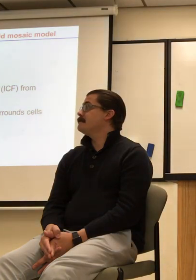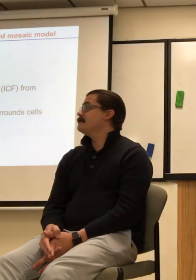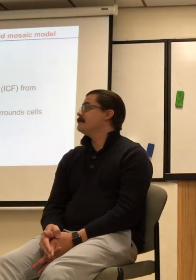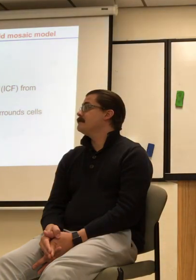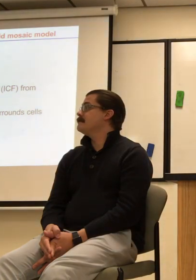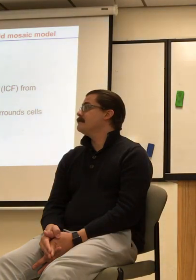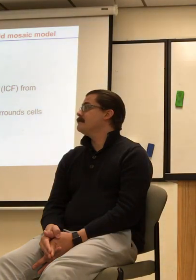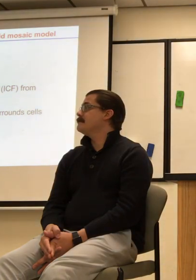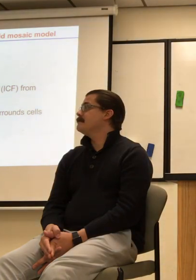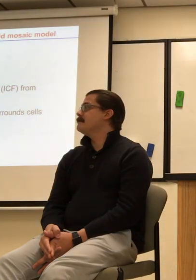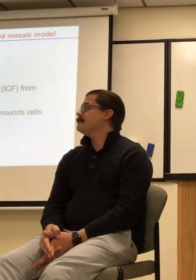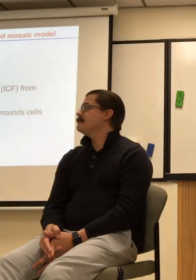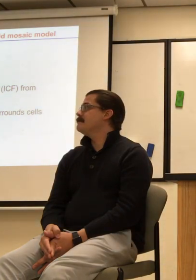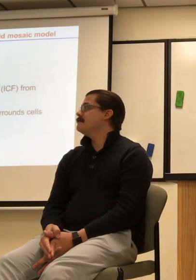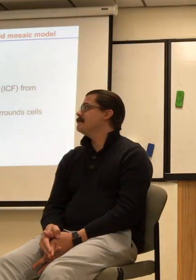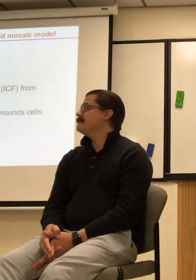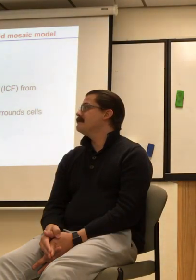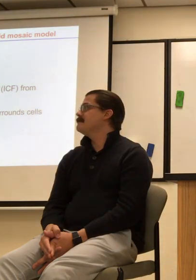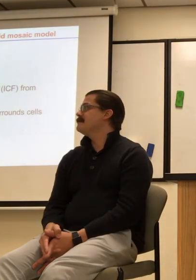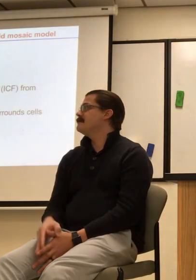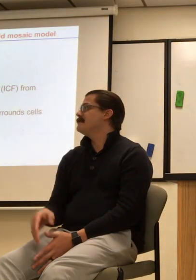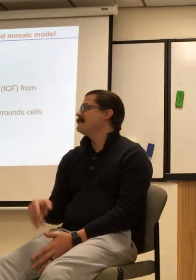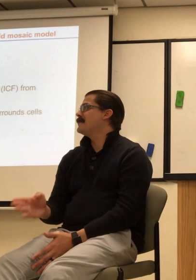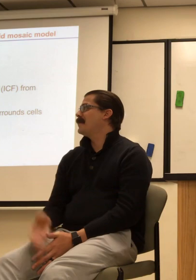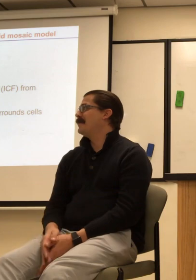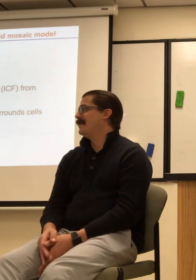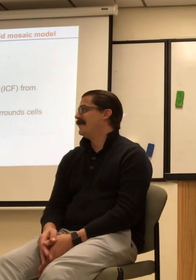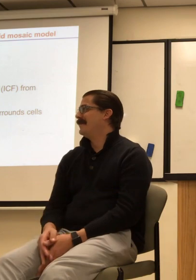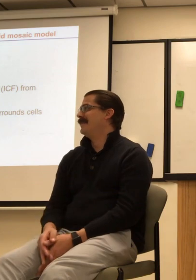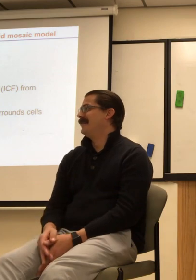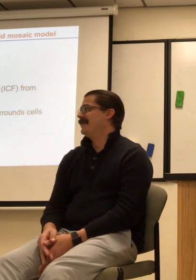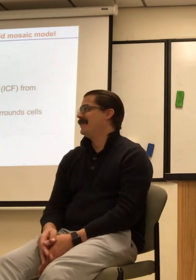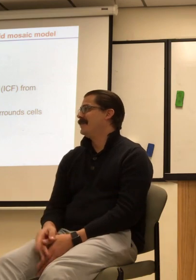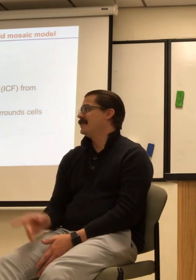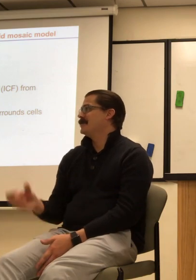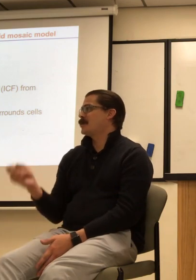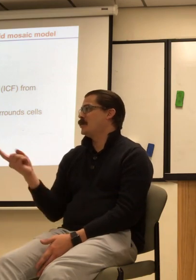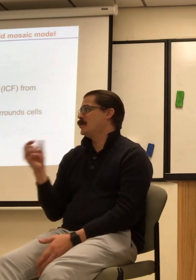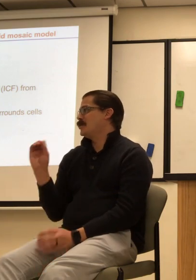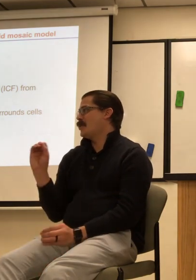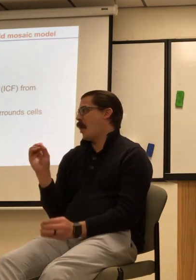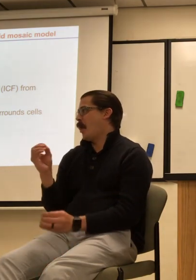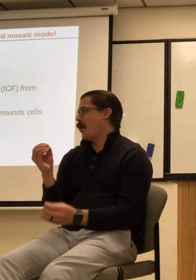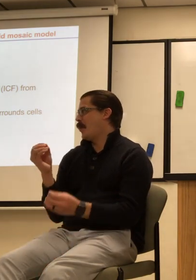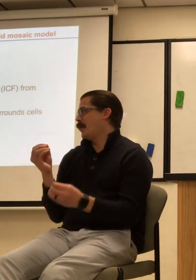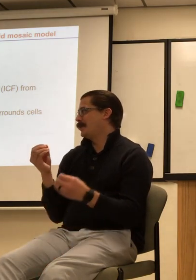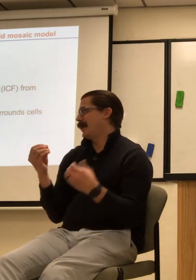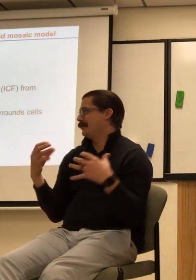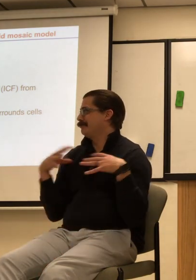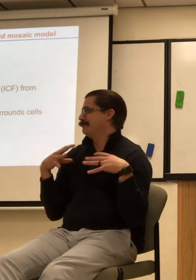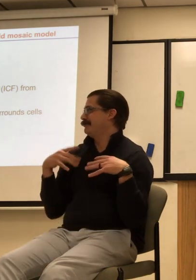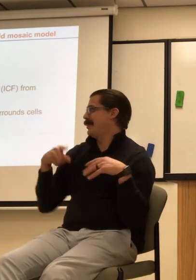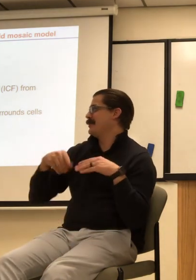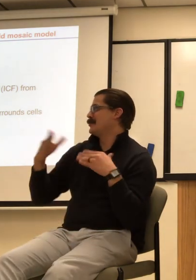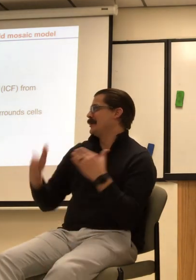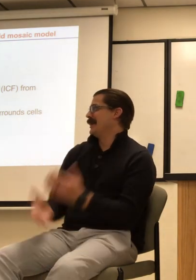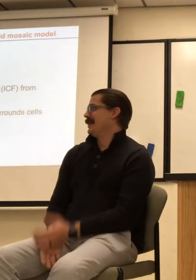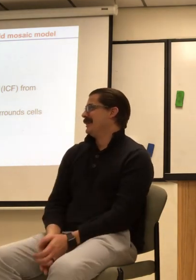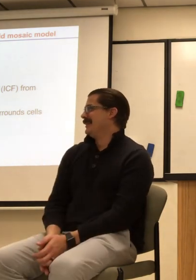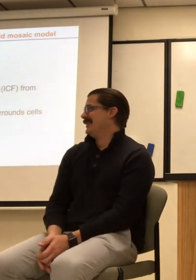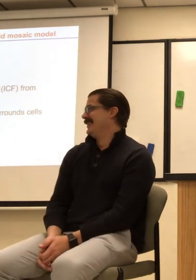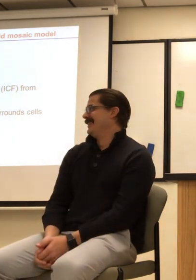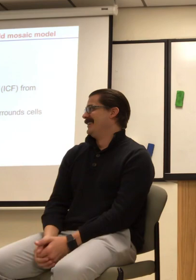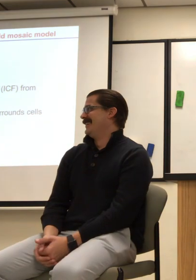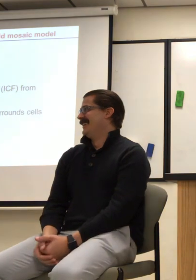So when I started going through these slides, I just wanted to teach the cell membrane before I got into the details of membrane